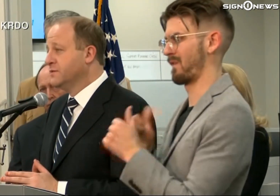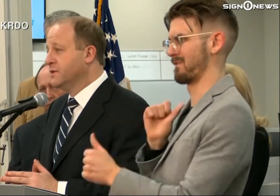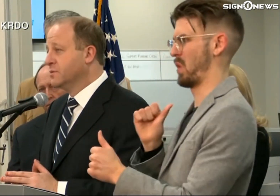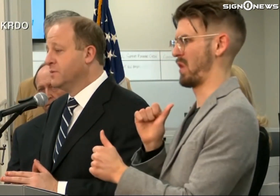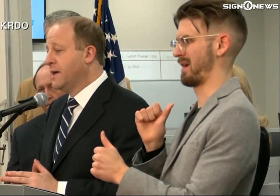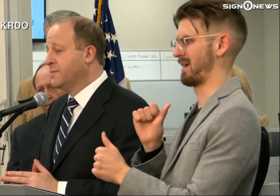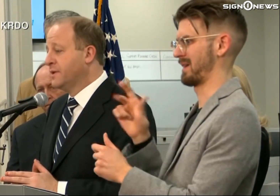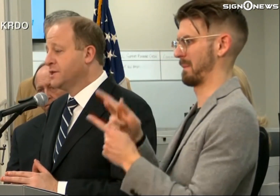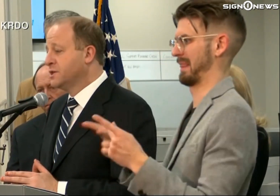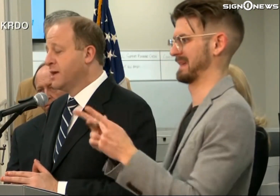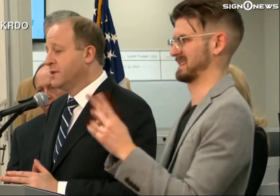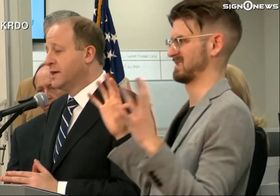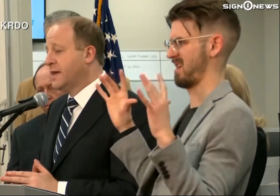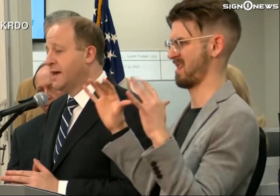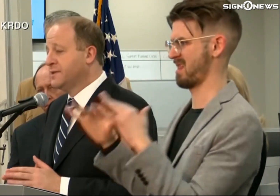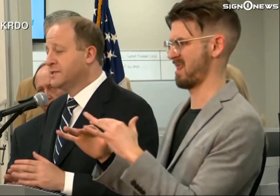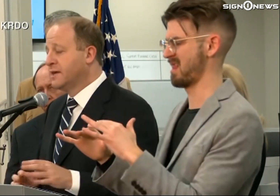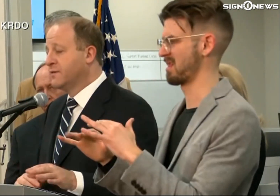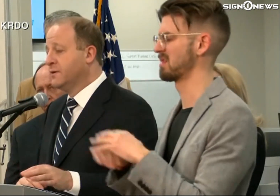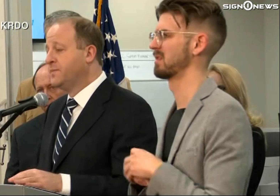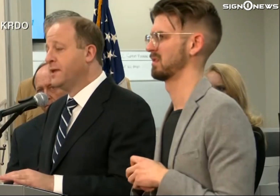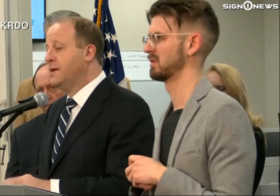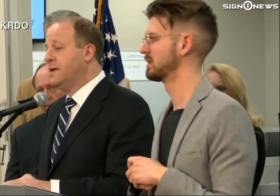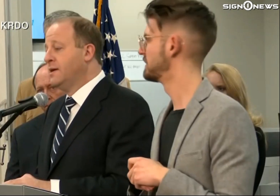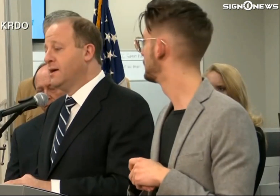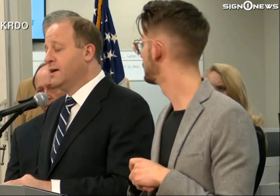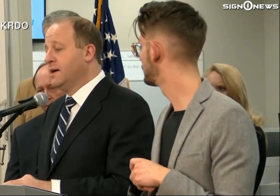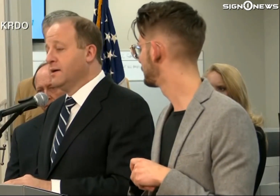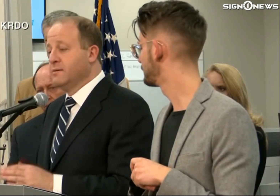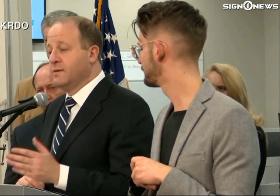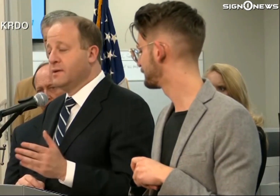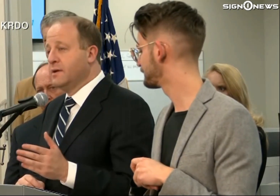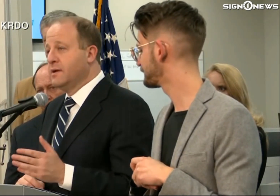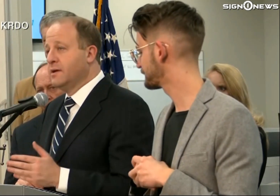with our most vulnerable population. I would like to add that several